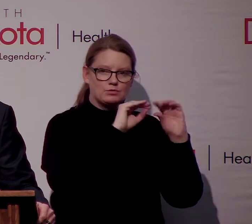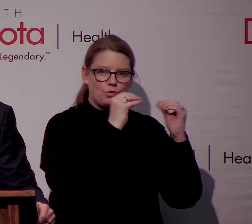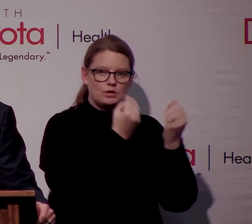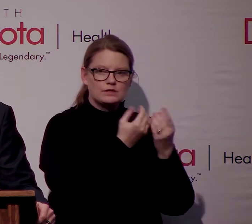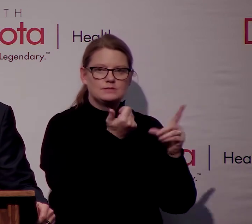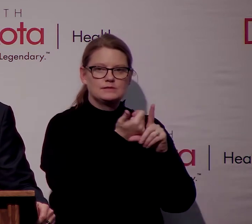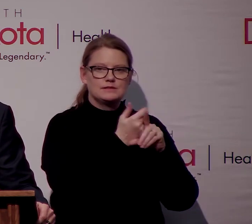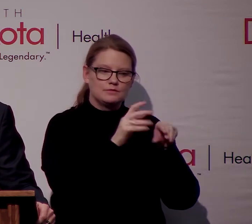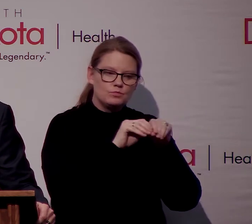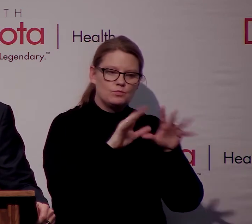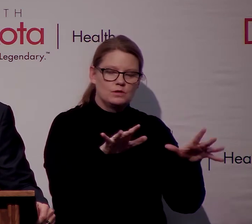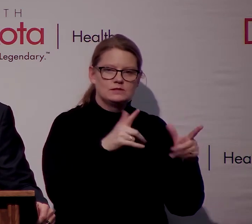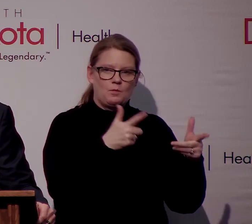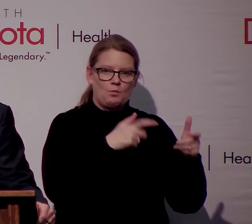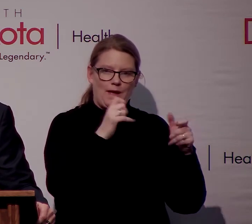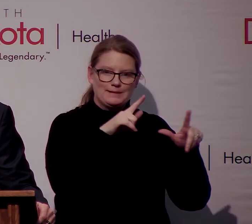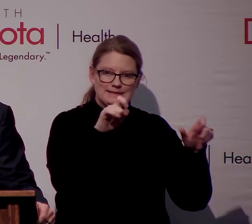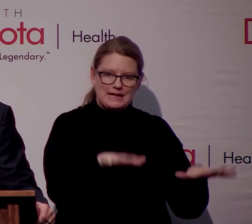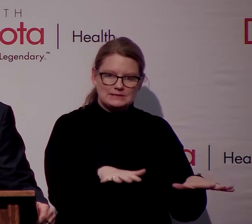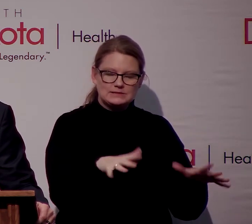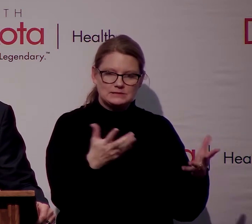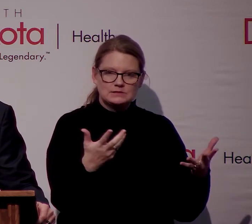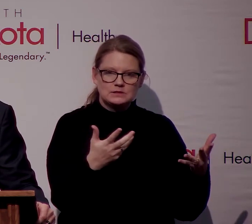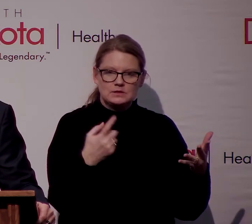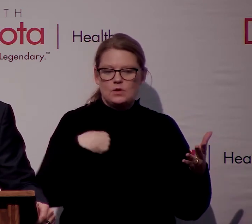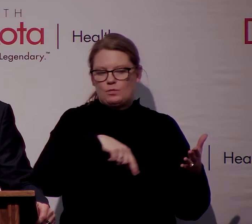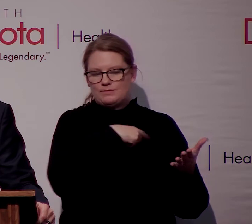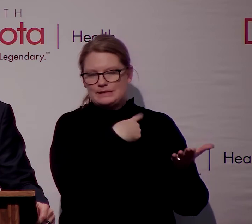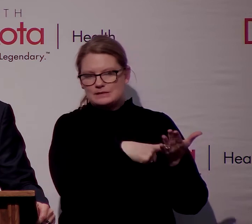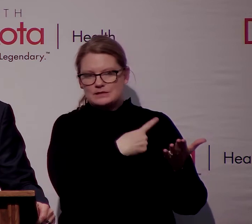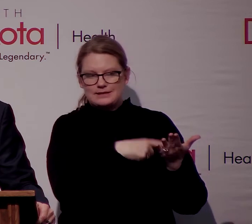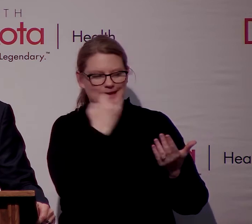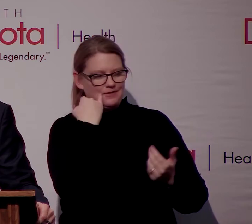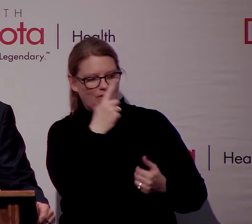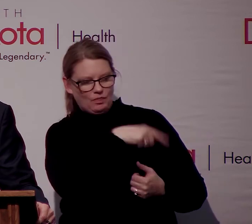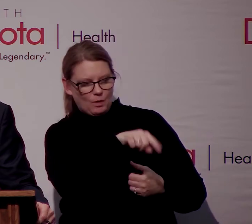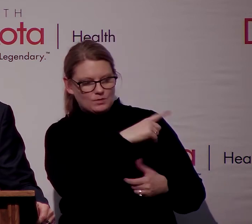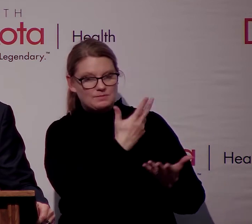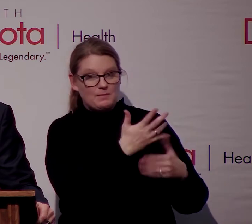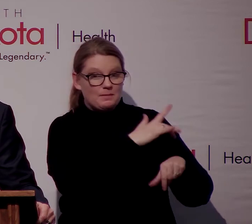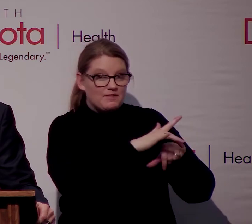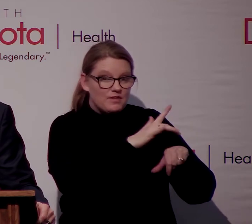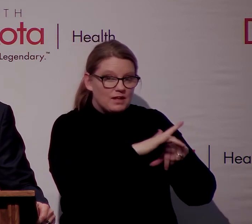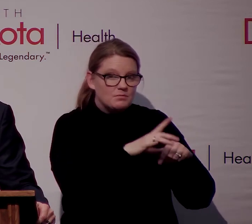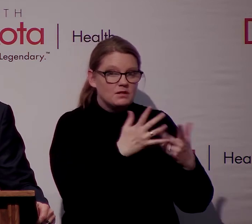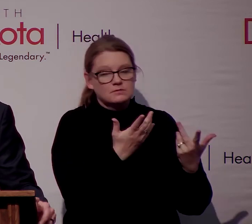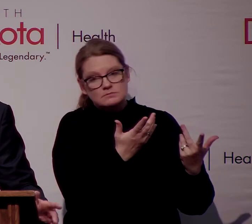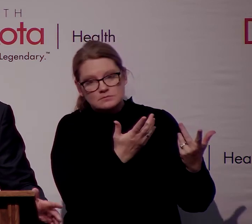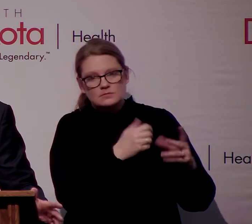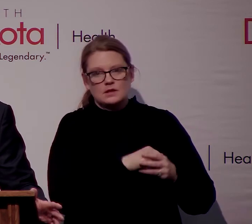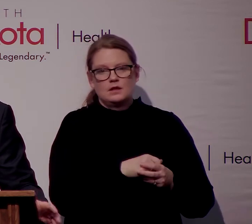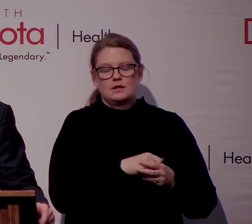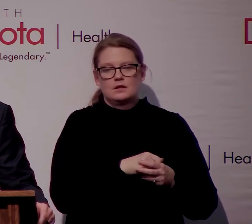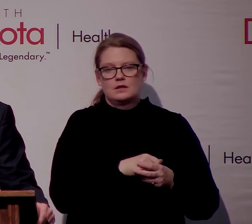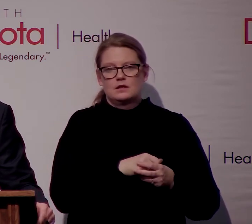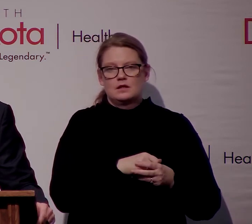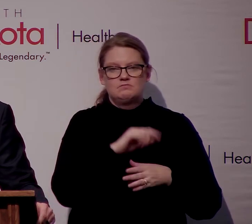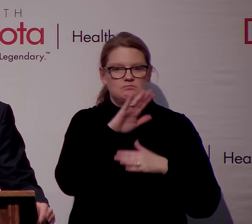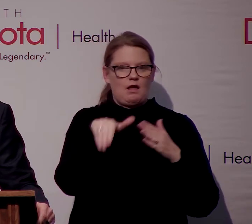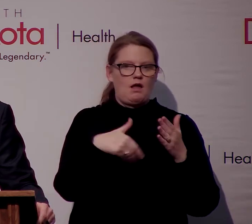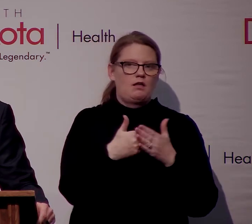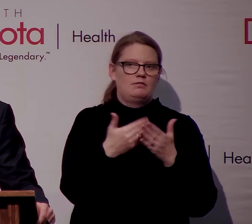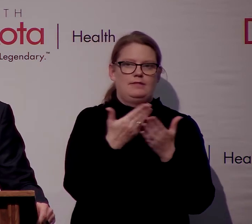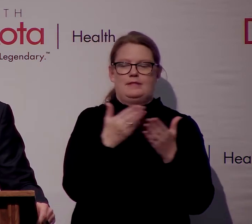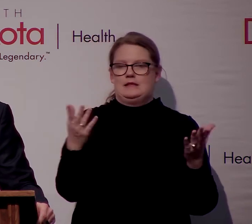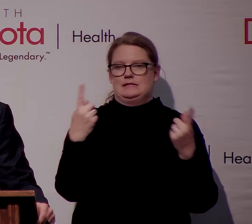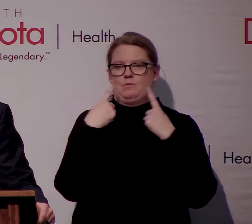released some rapid tests that we've been in discussion with about whether those might be available if there's a capacity. And then there's all the stuff that got